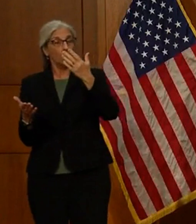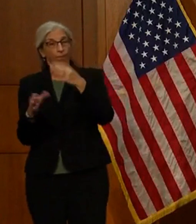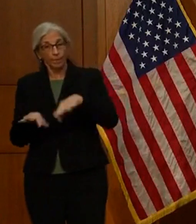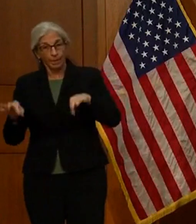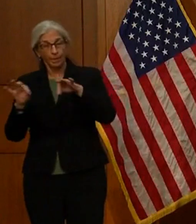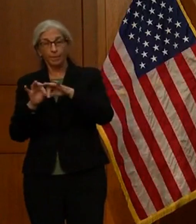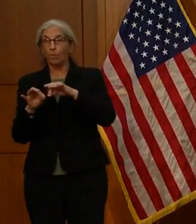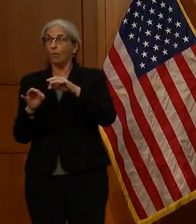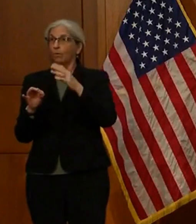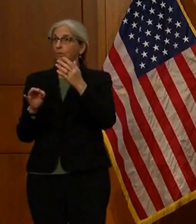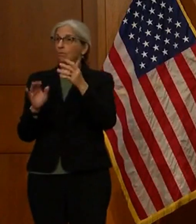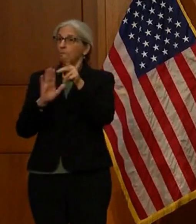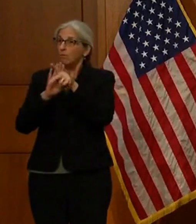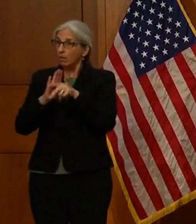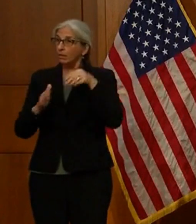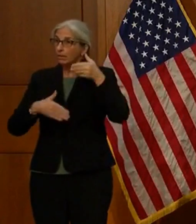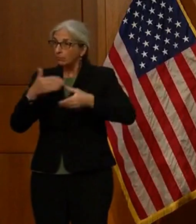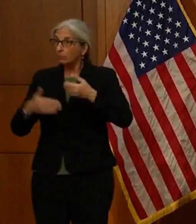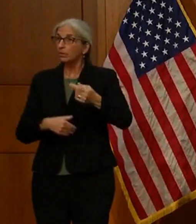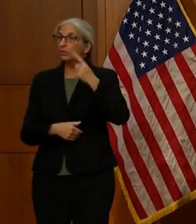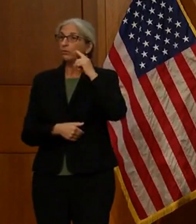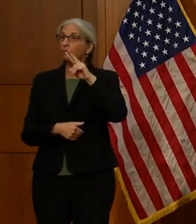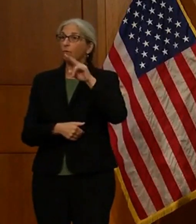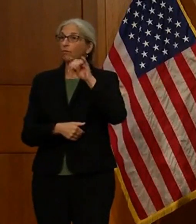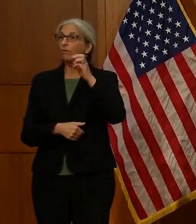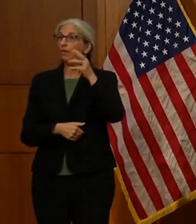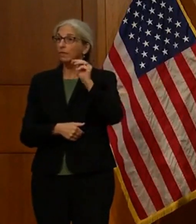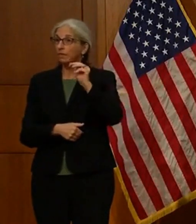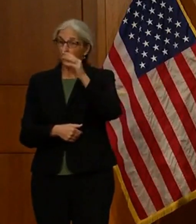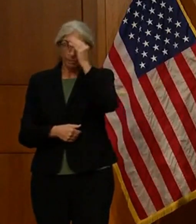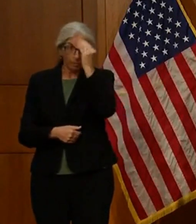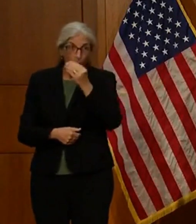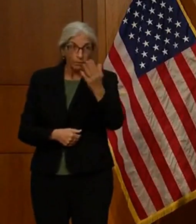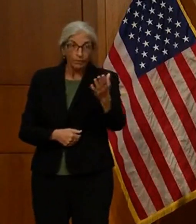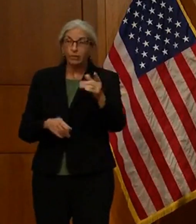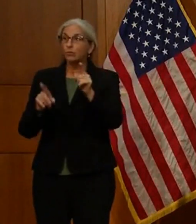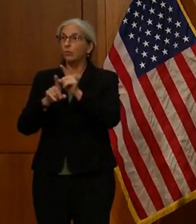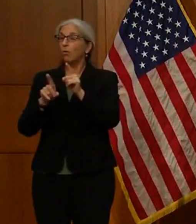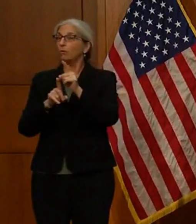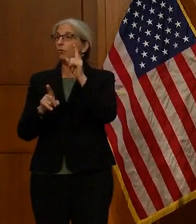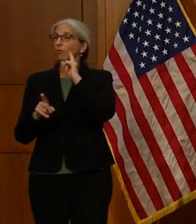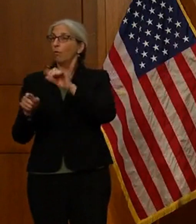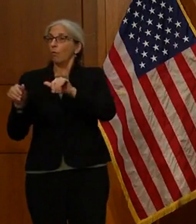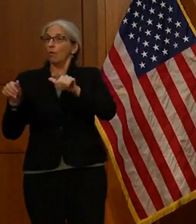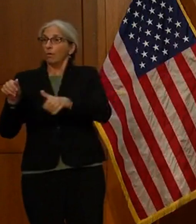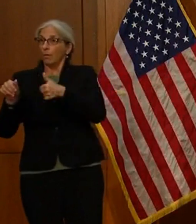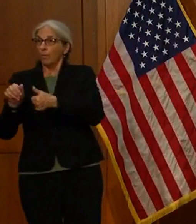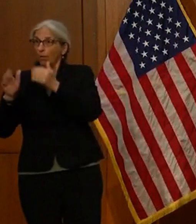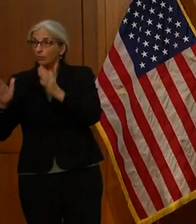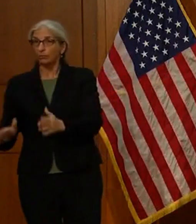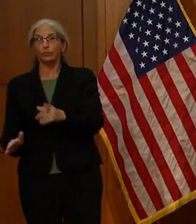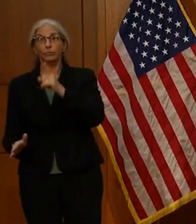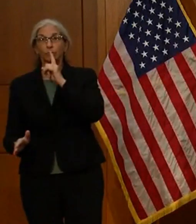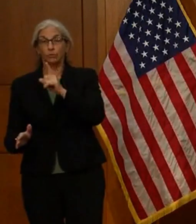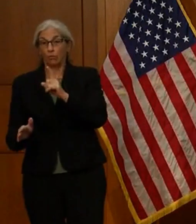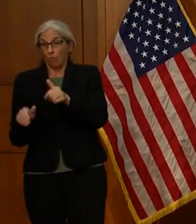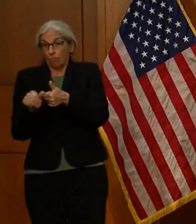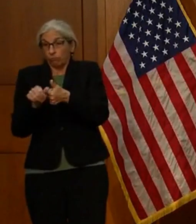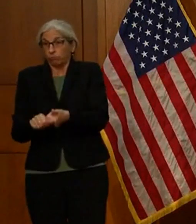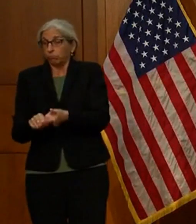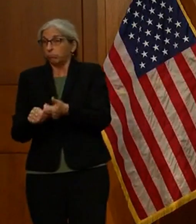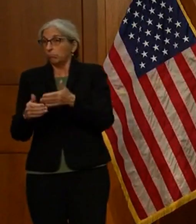for victim notification as well as prosecutors are adhered to and followed.